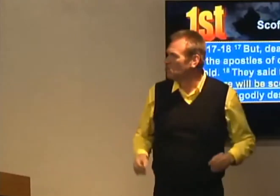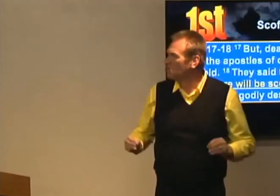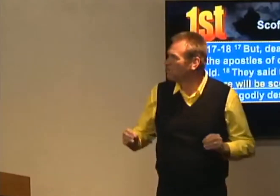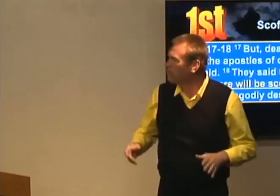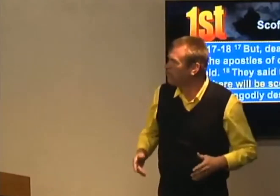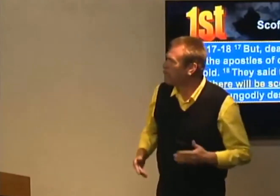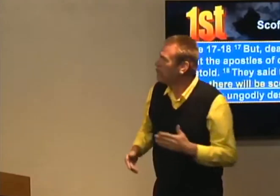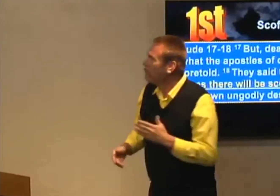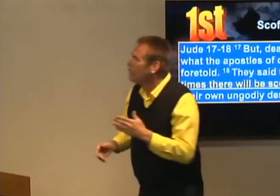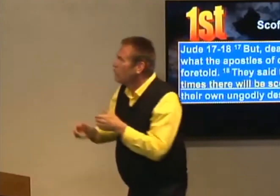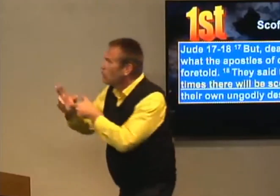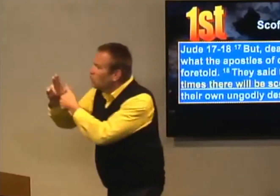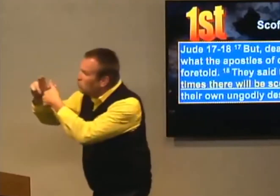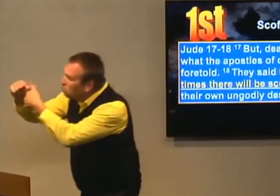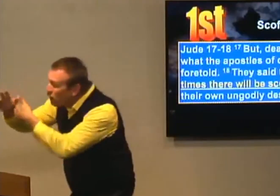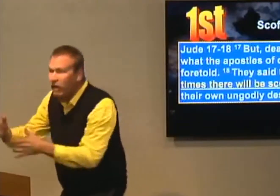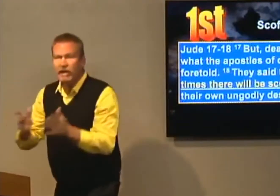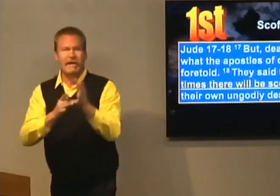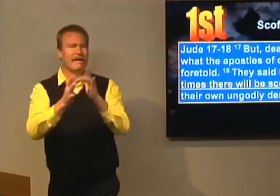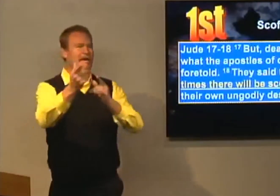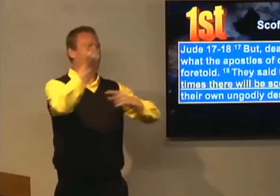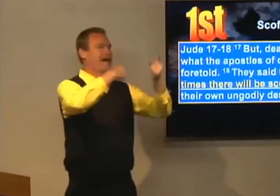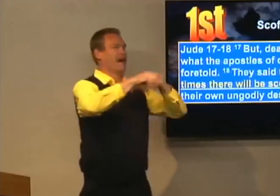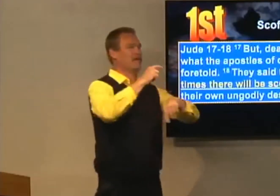There's no floods. This